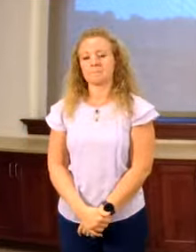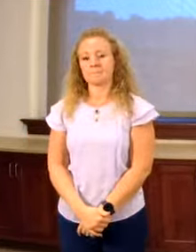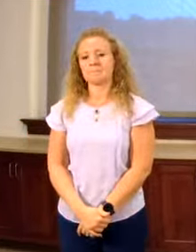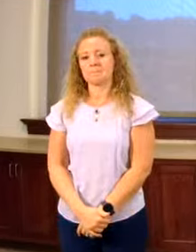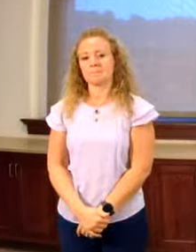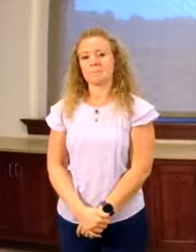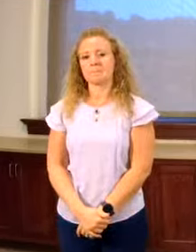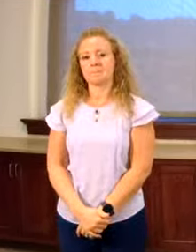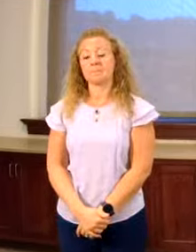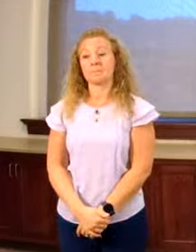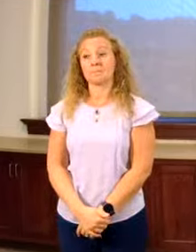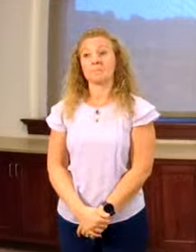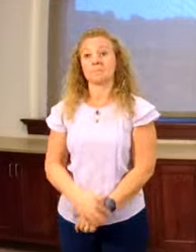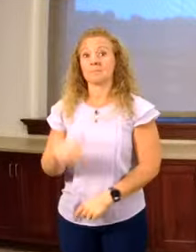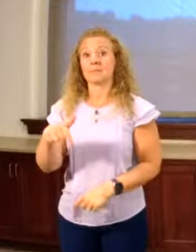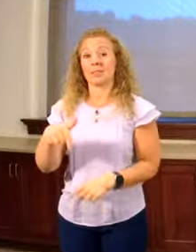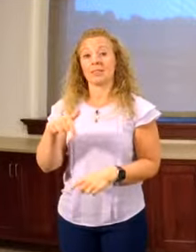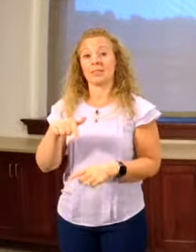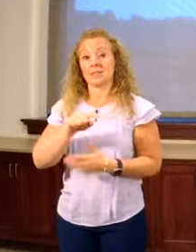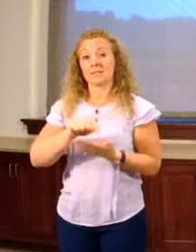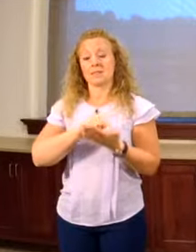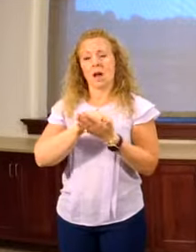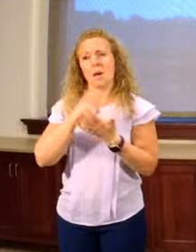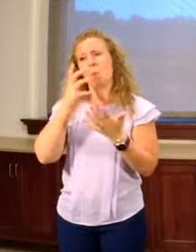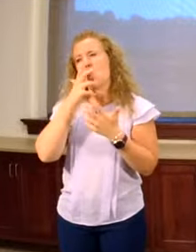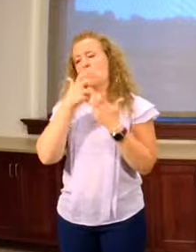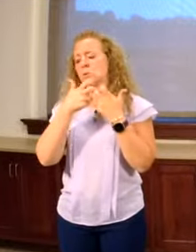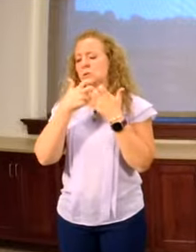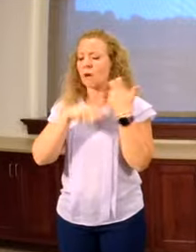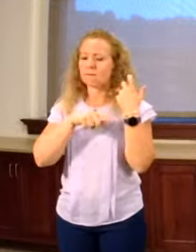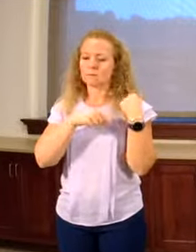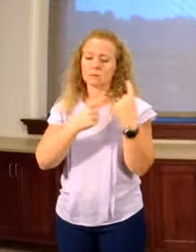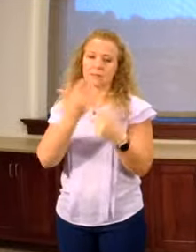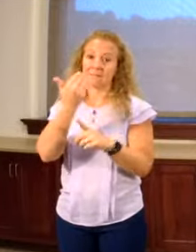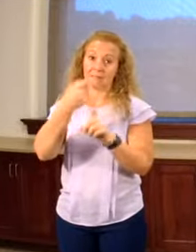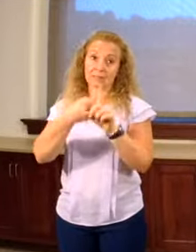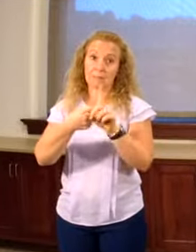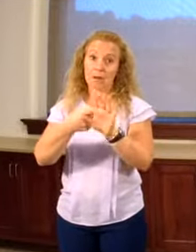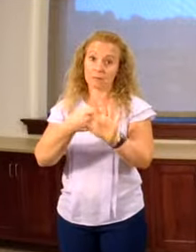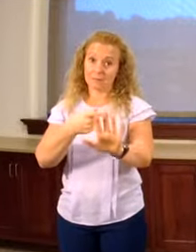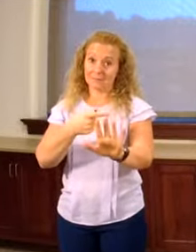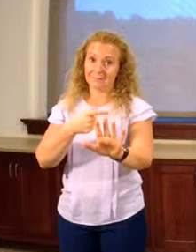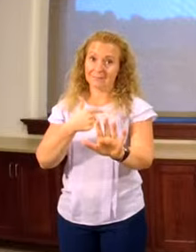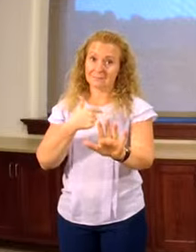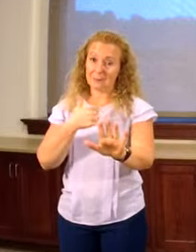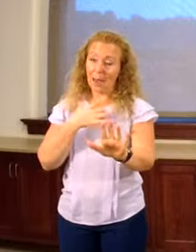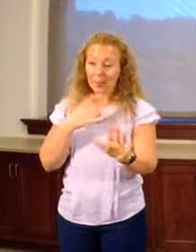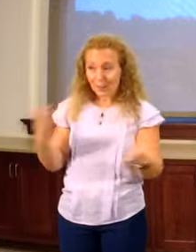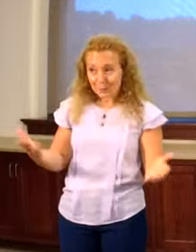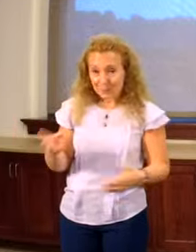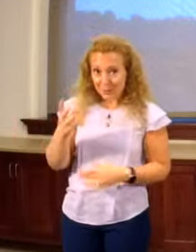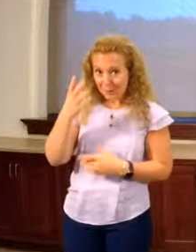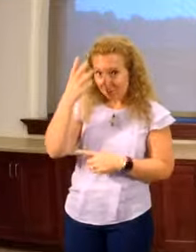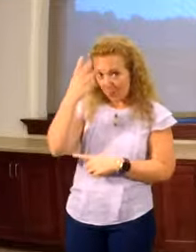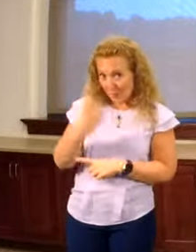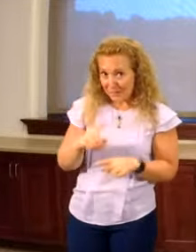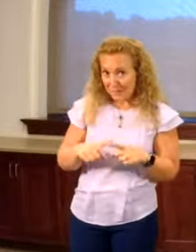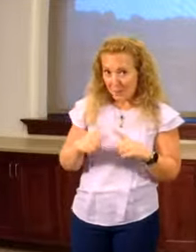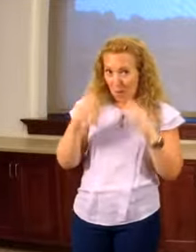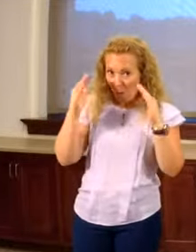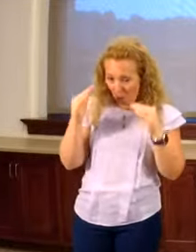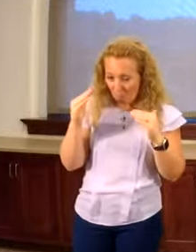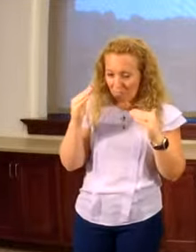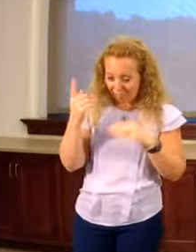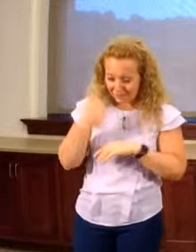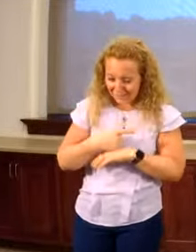We've weathered a very difficult time over these last 15 months. Not that I don't like being here every Wednesday, but I was hopeful of this